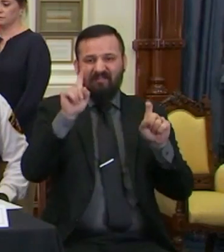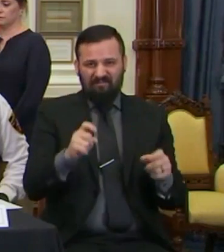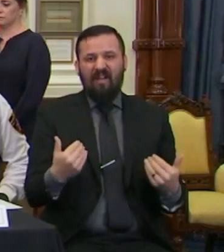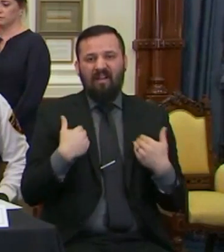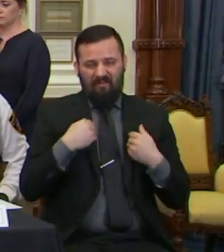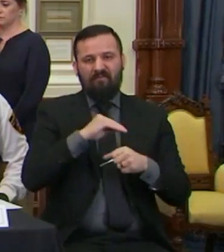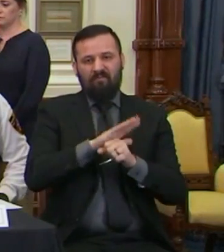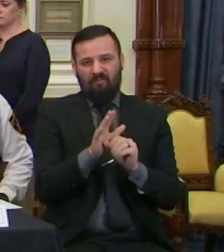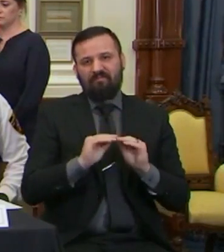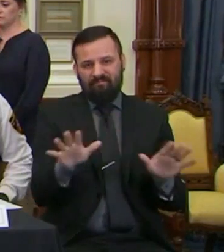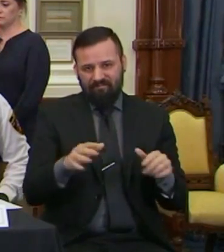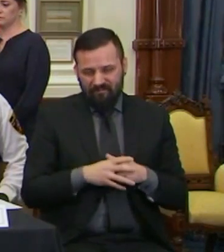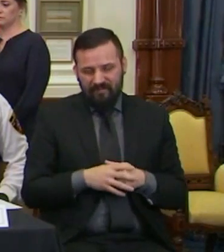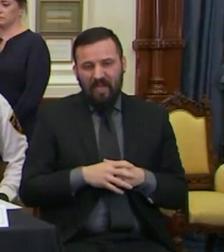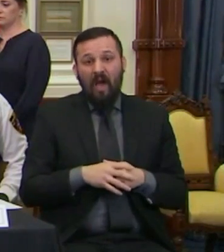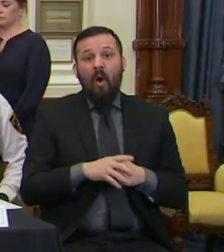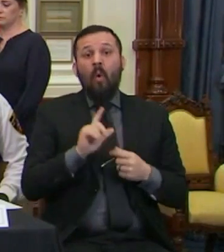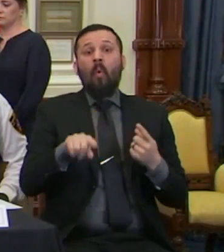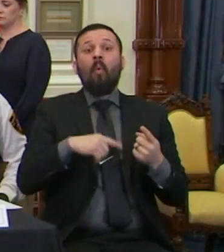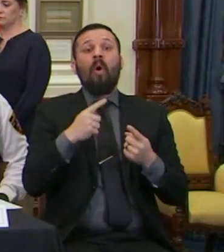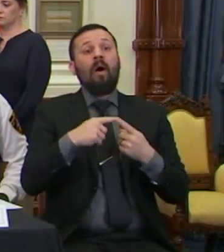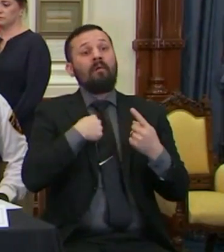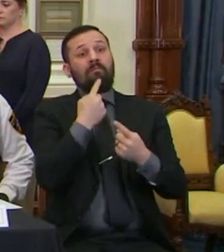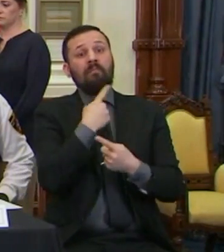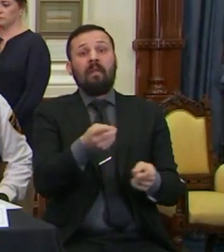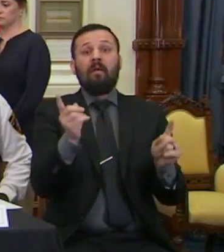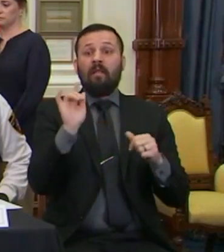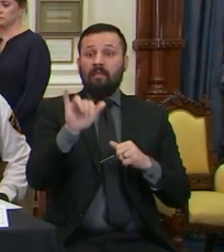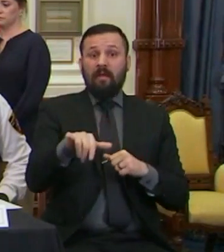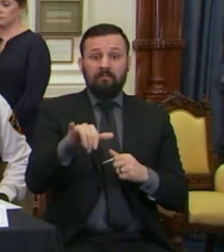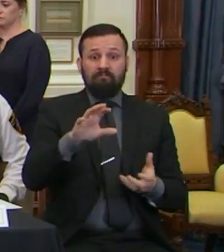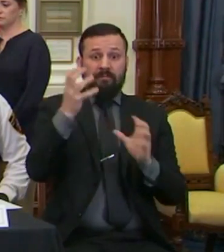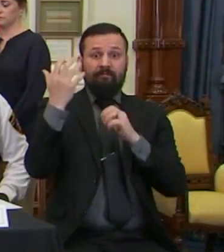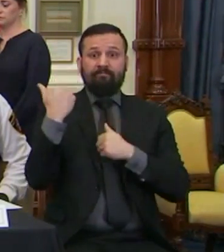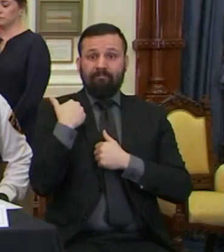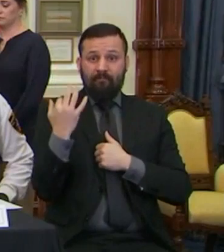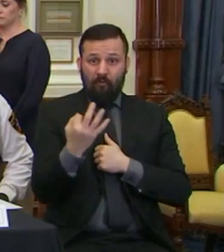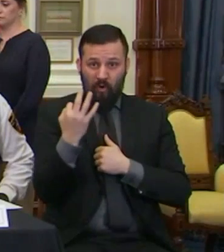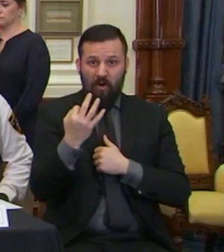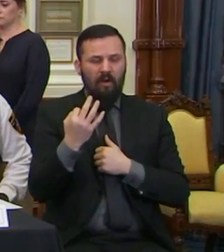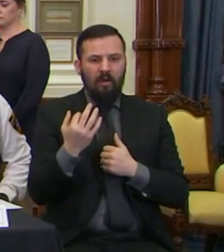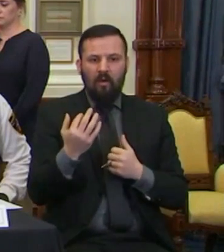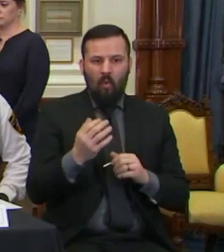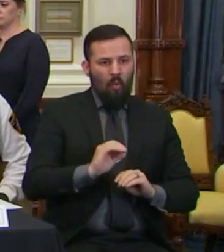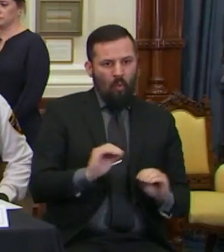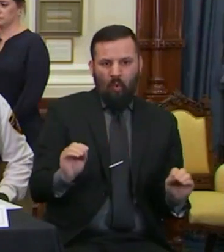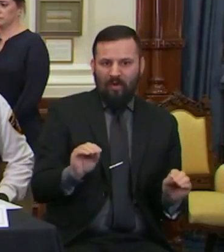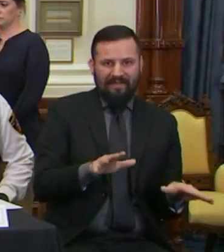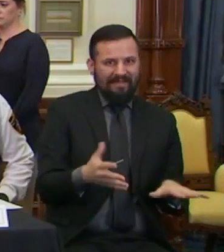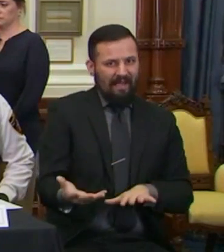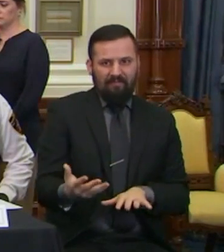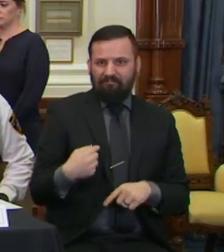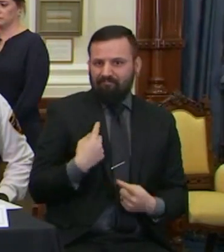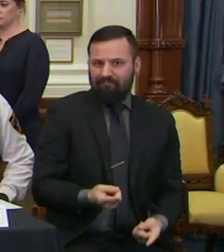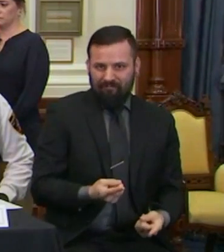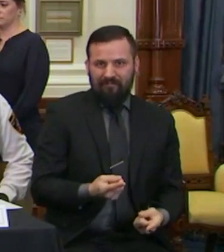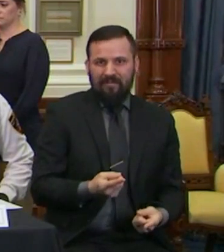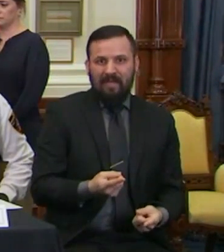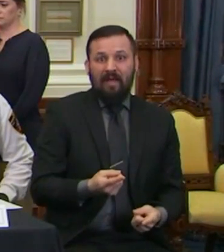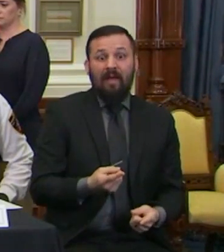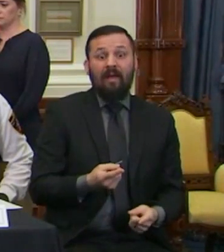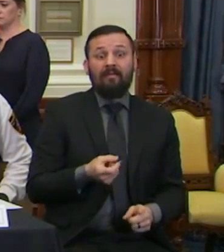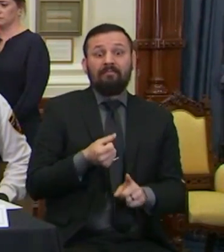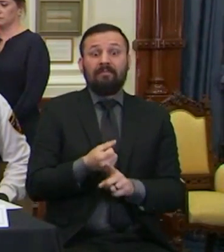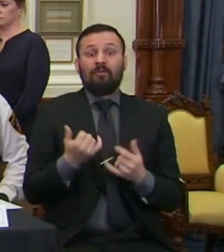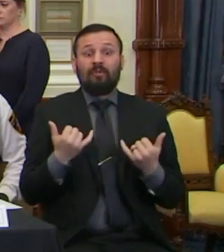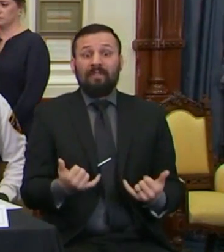for COVID-19. When I declared a disaster last Friday, there were zero deaths related to COVID-19 in the state of Texas. As